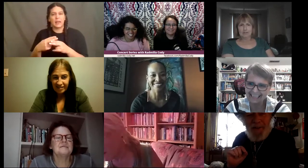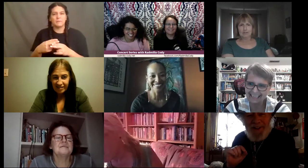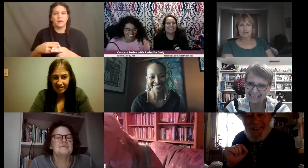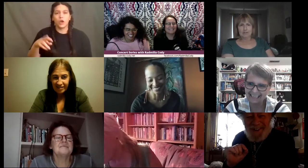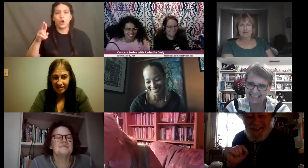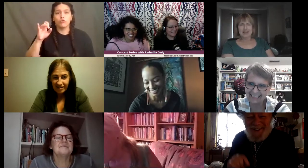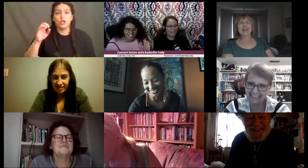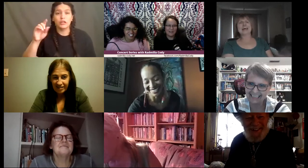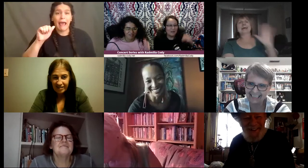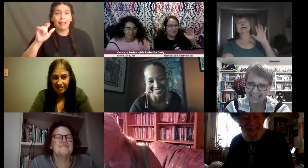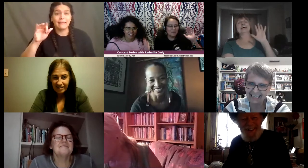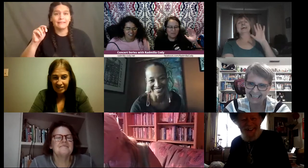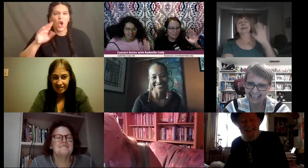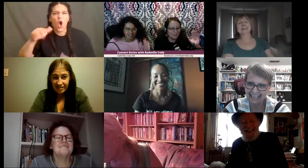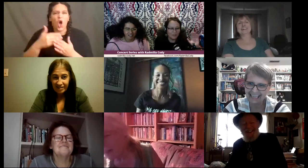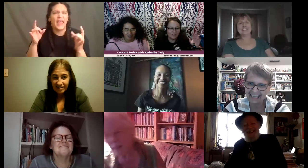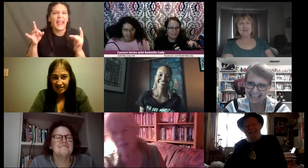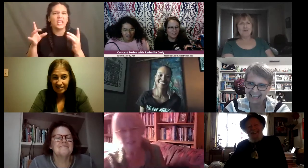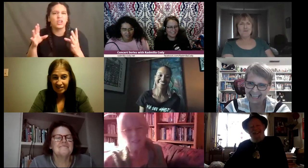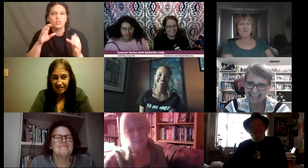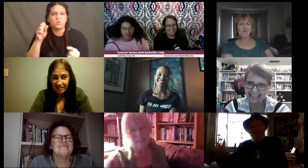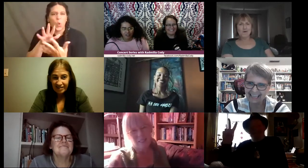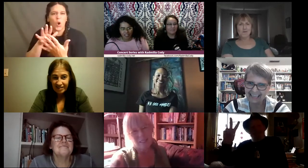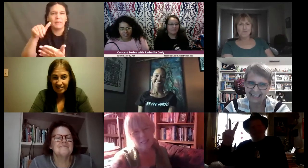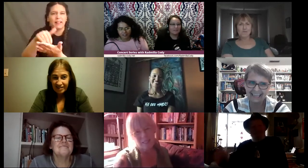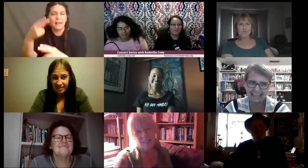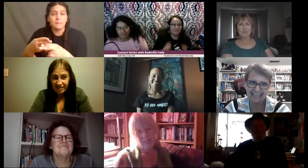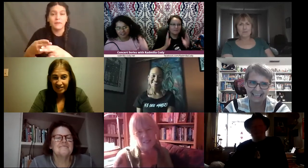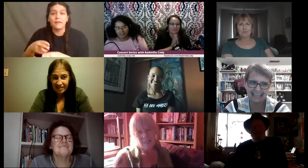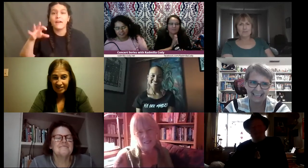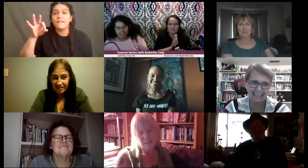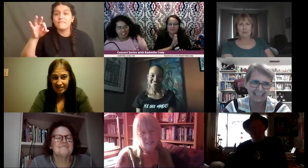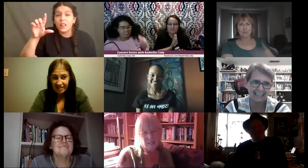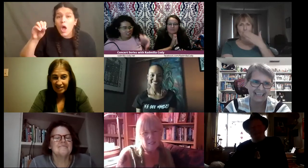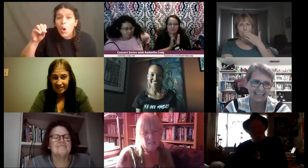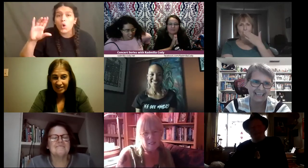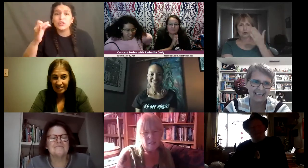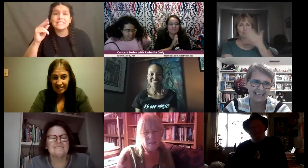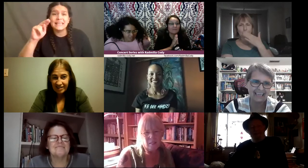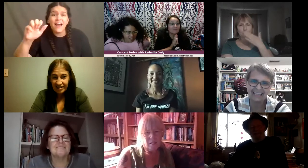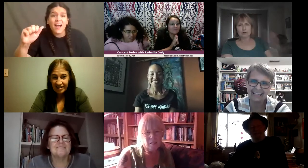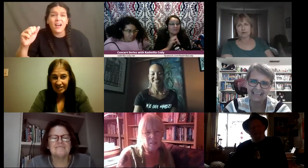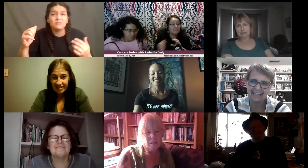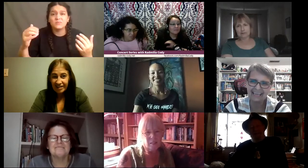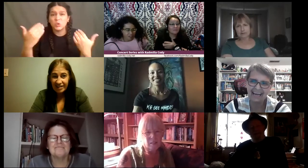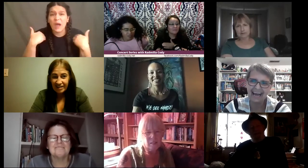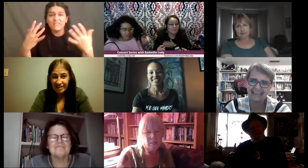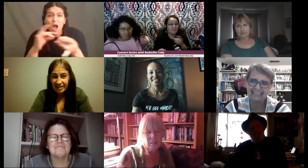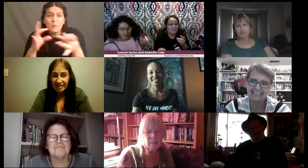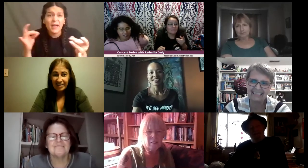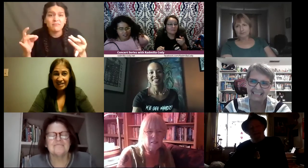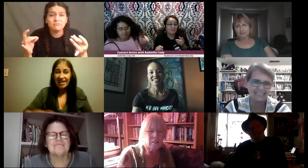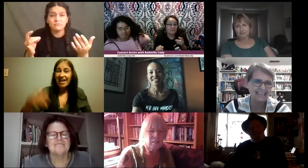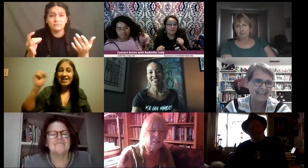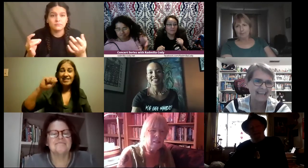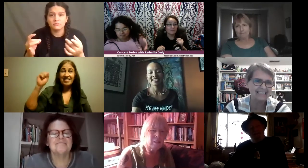out of it. Sounds perfect. Much love, Richard. Flo and or Christina, did you want to say something? Because your microphone's off,